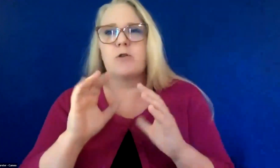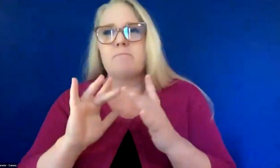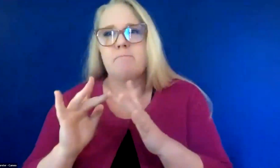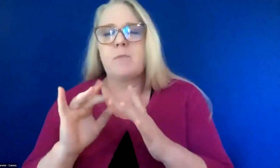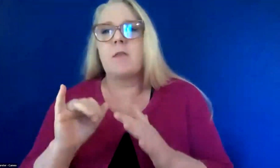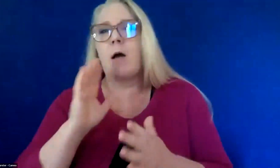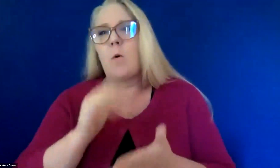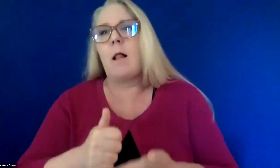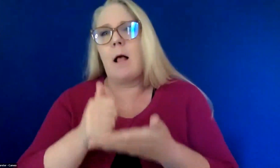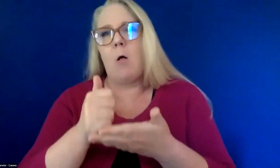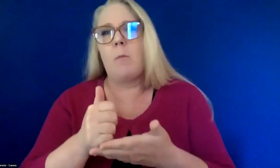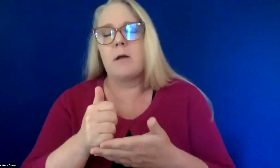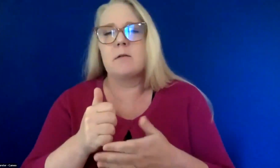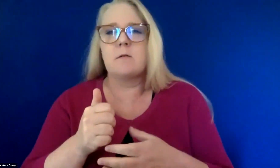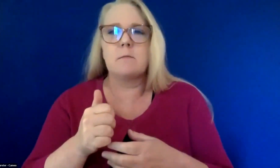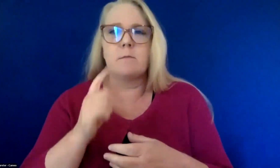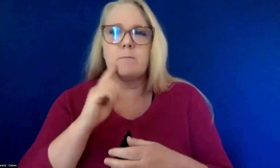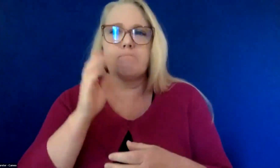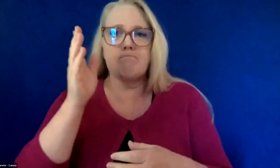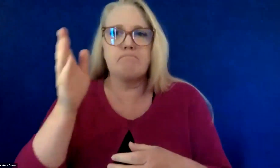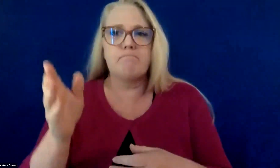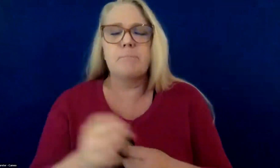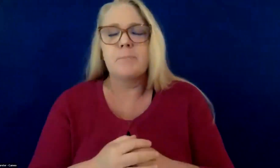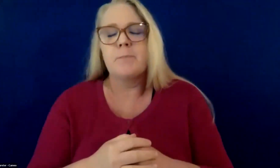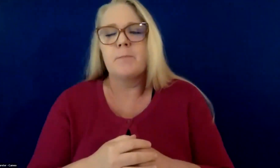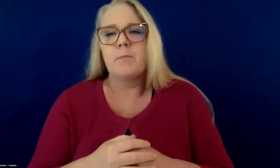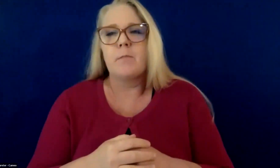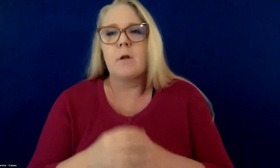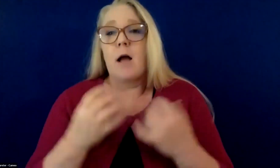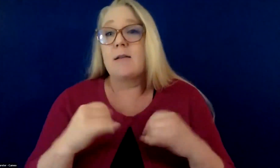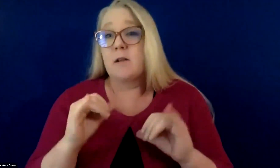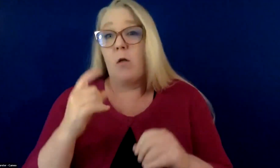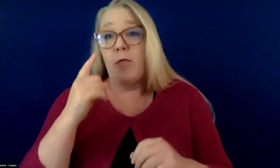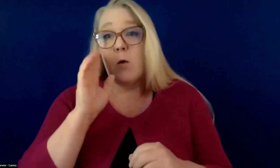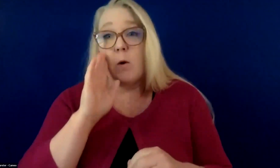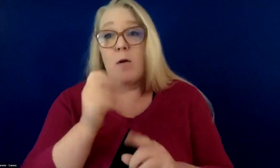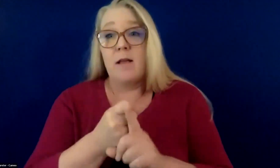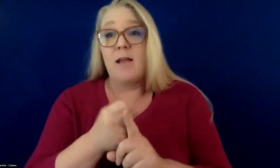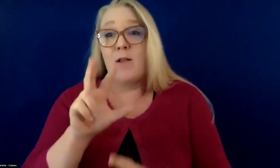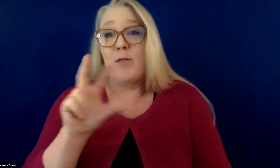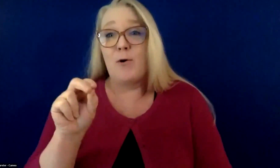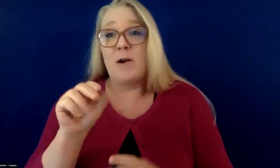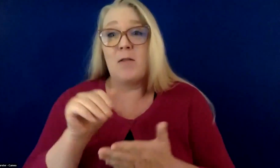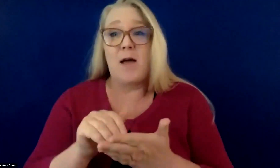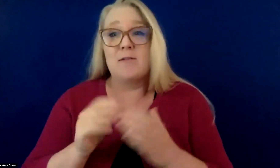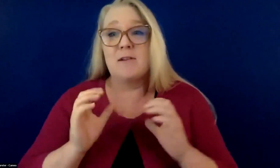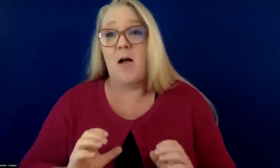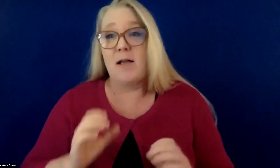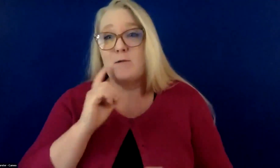just continue to grow as a regional center system. That being said, I still think that we are going to hit 30,000 clients at our regional